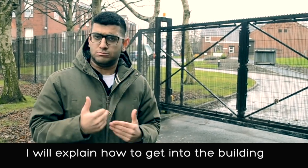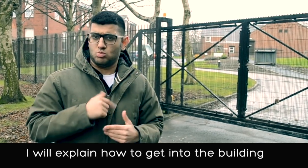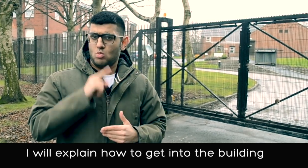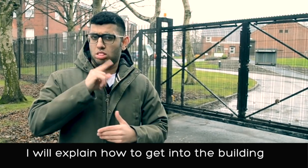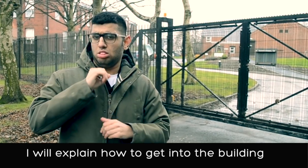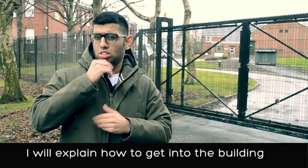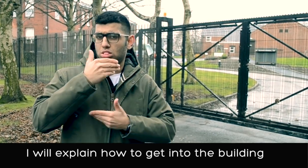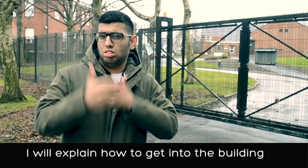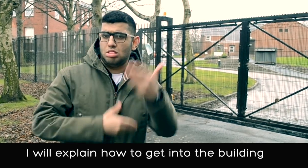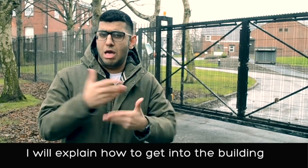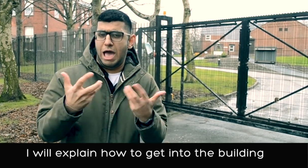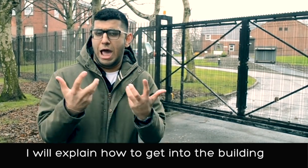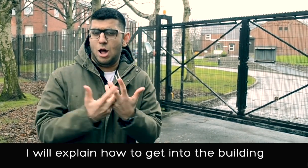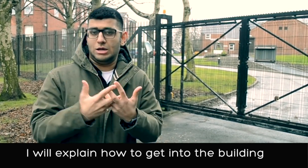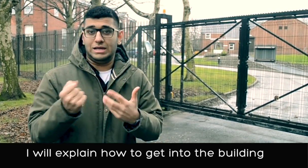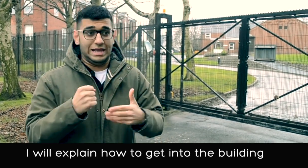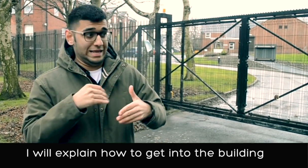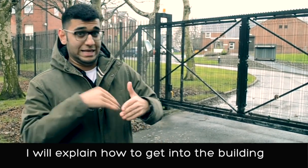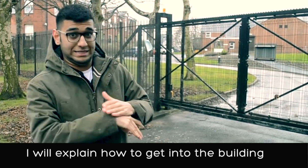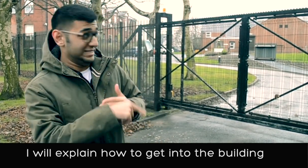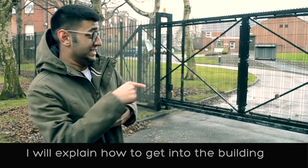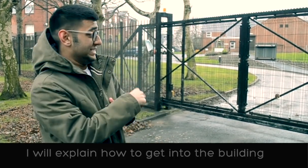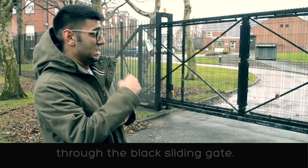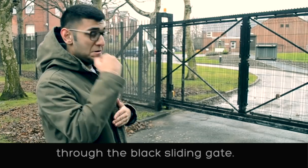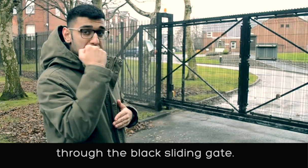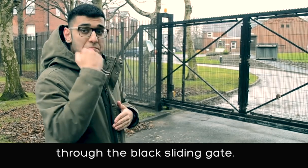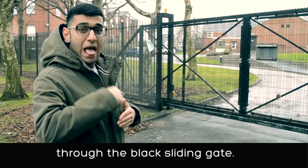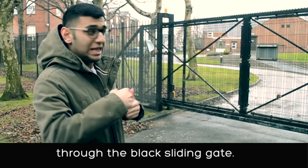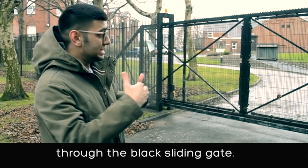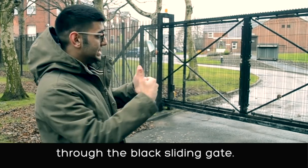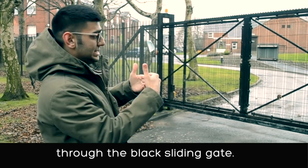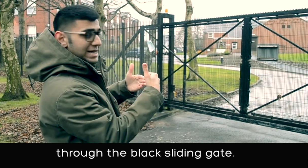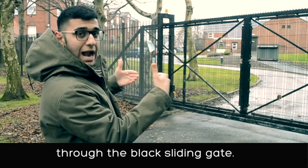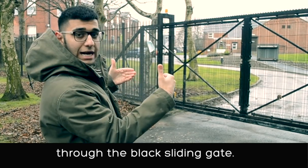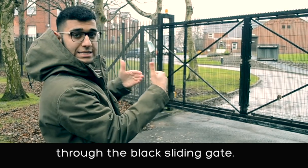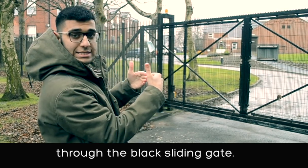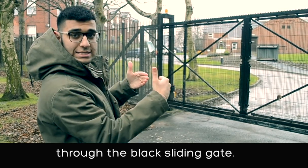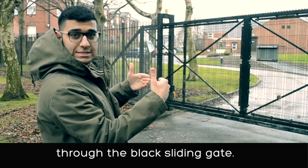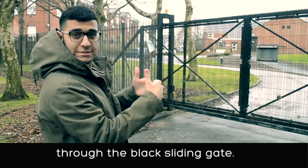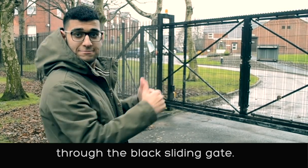I will explain how to get into the building through the black sliding gate.